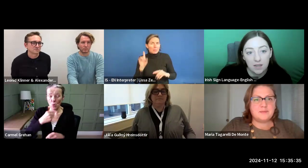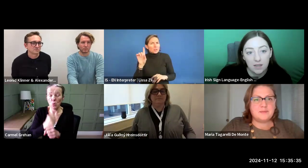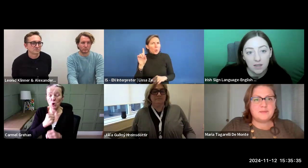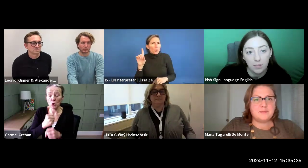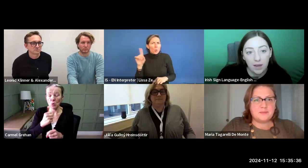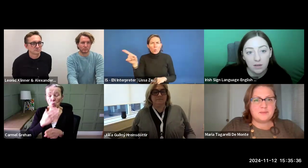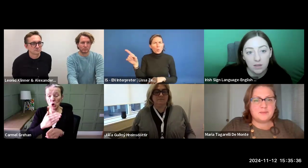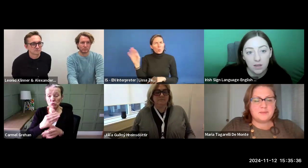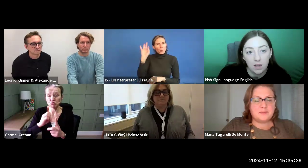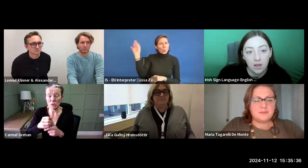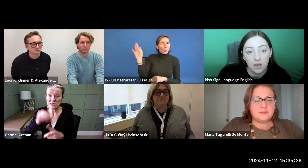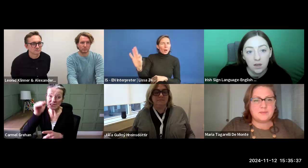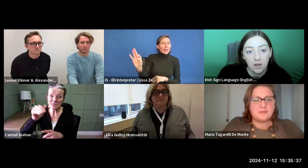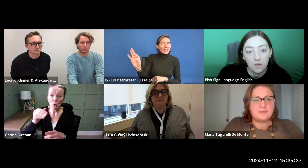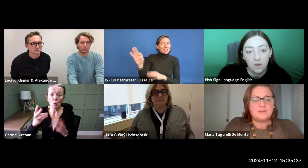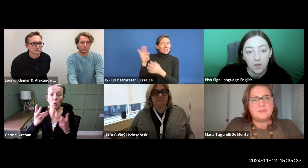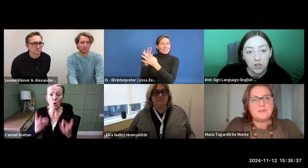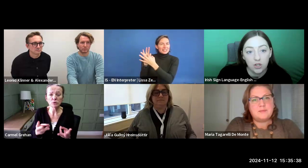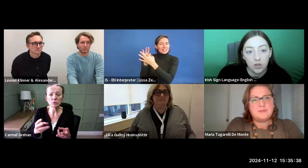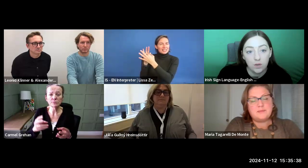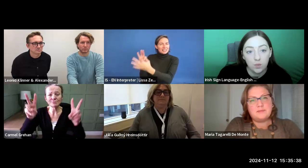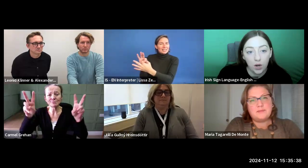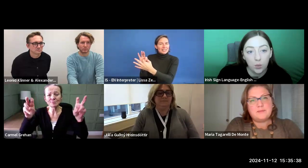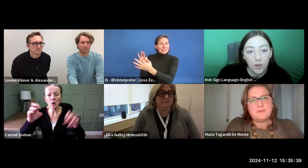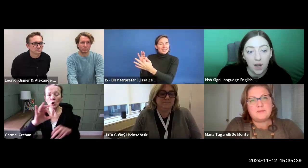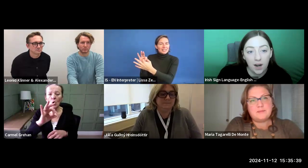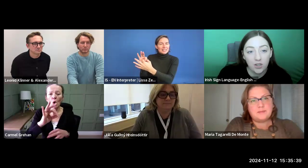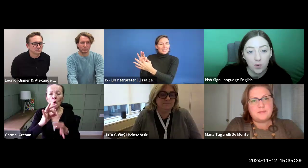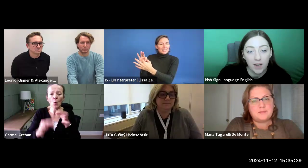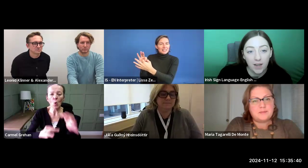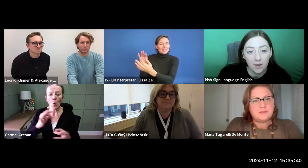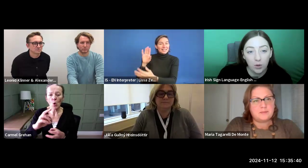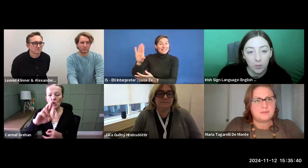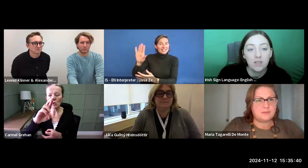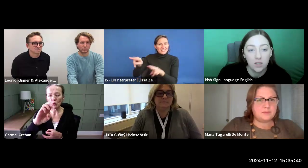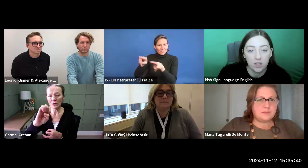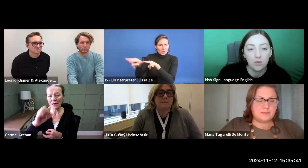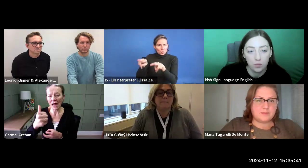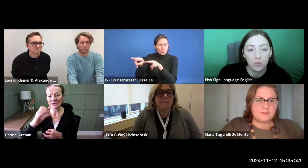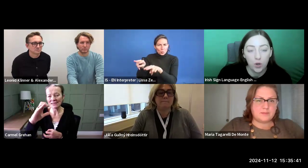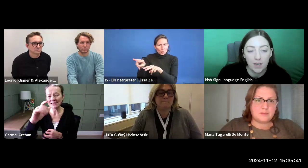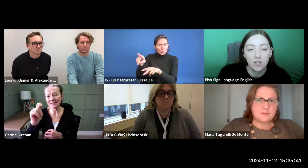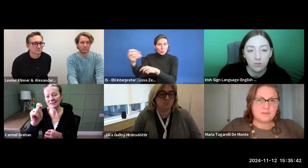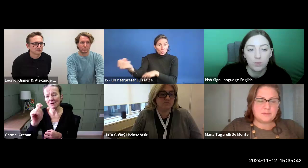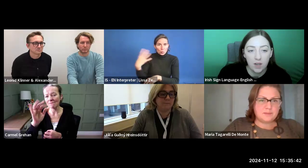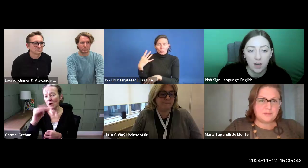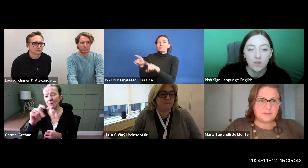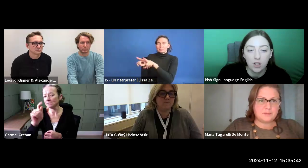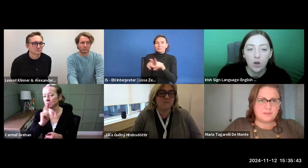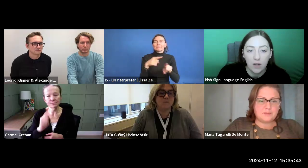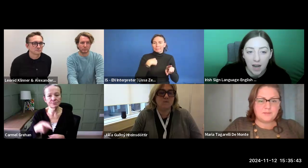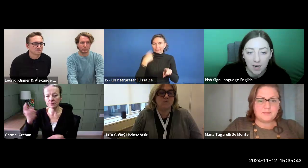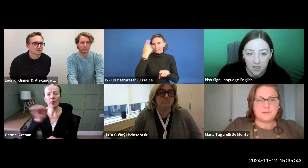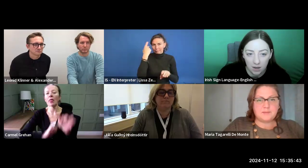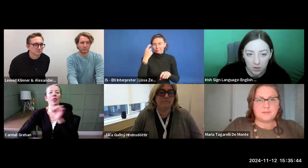that was asked about the students' work, we are trying at the moment to look into start